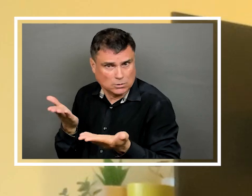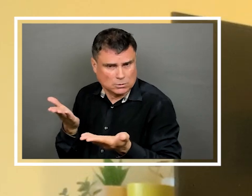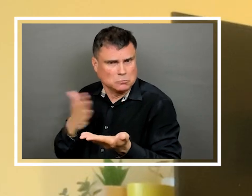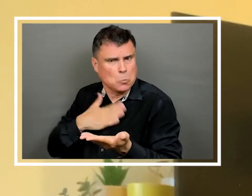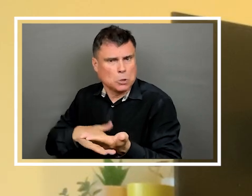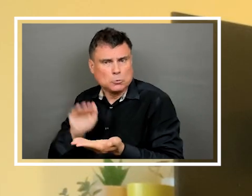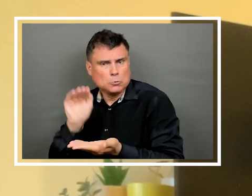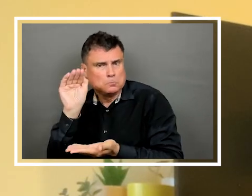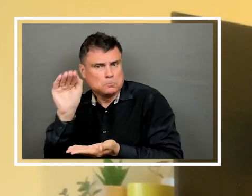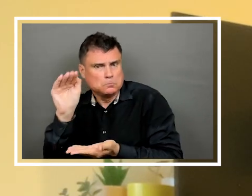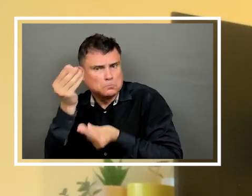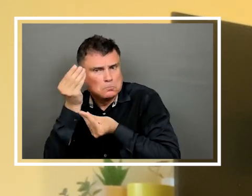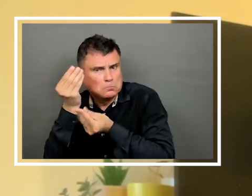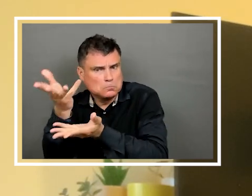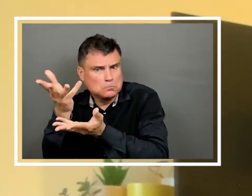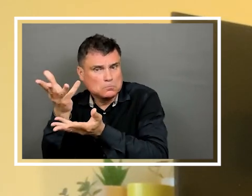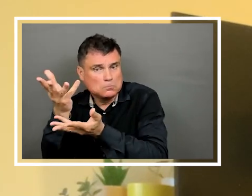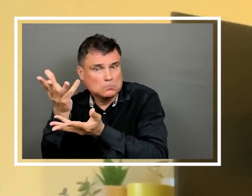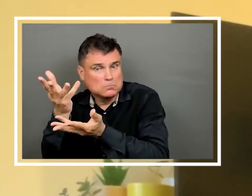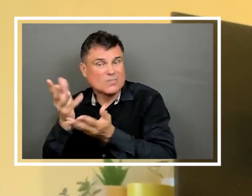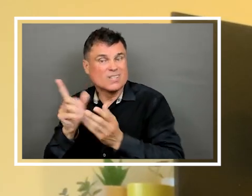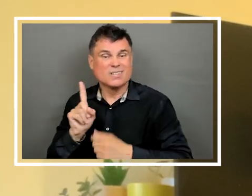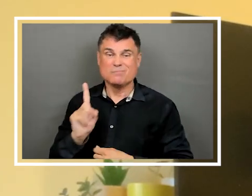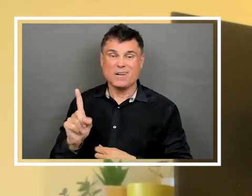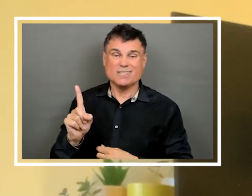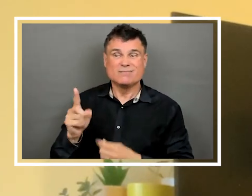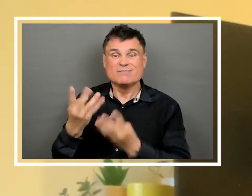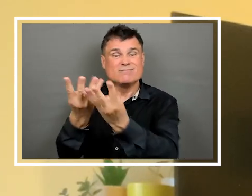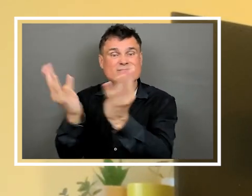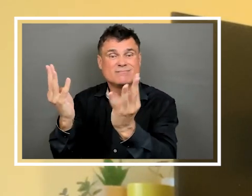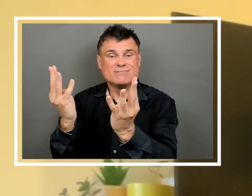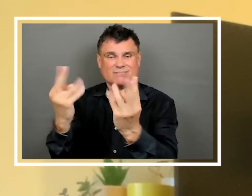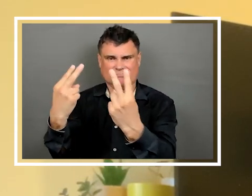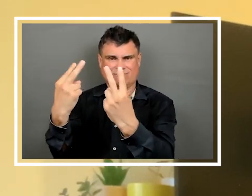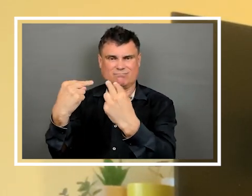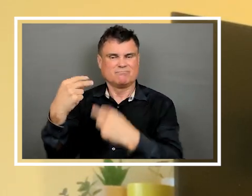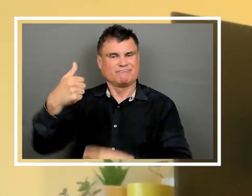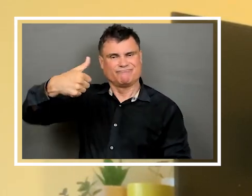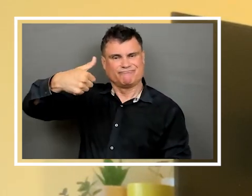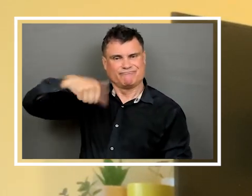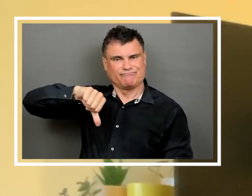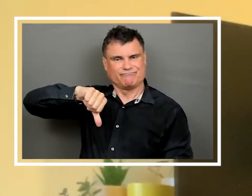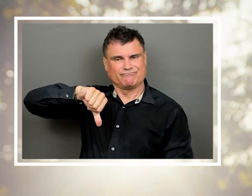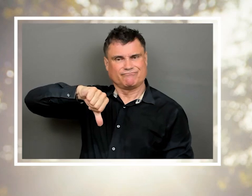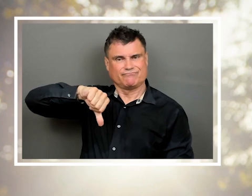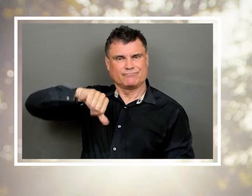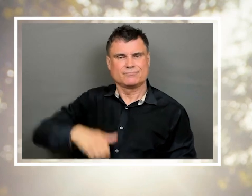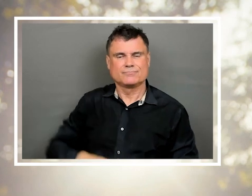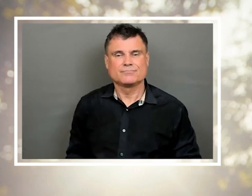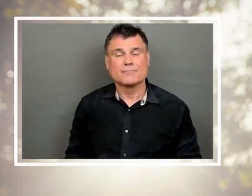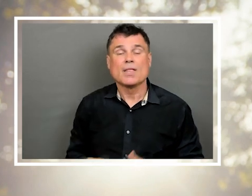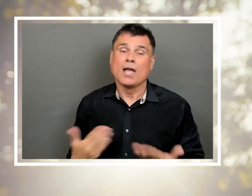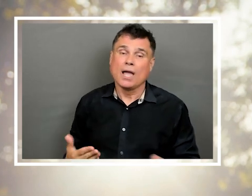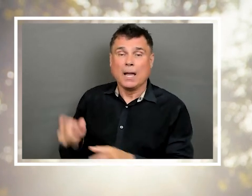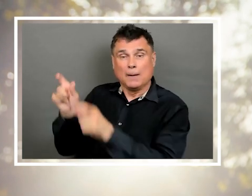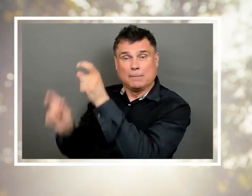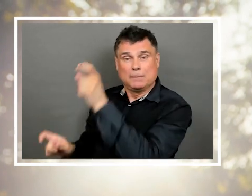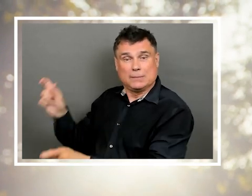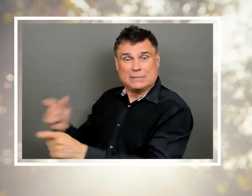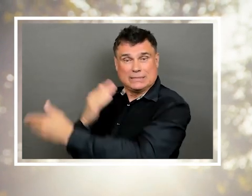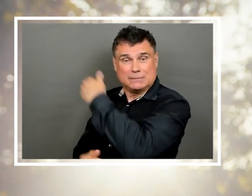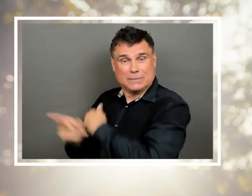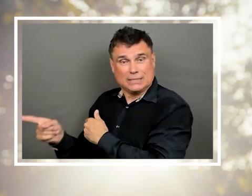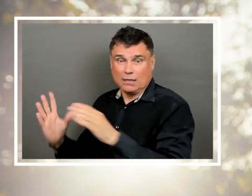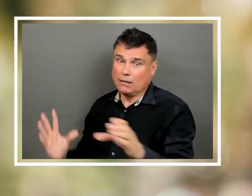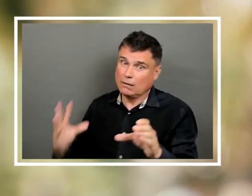environment might look like. But of course, I was turned down. I think